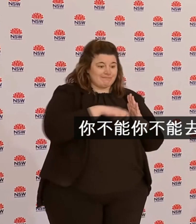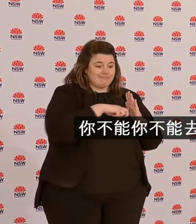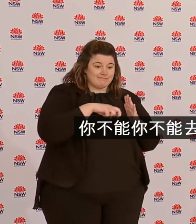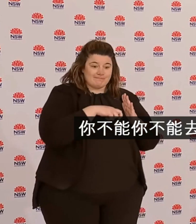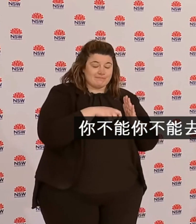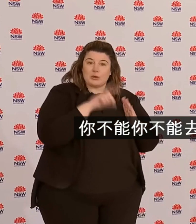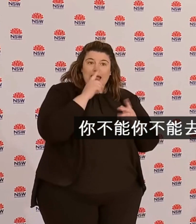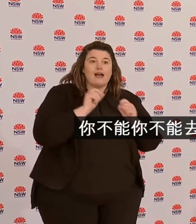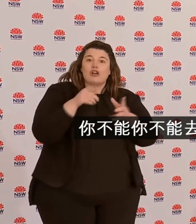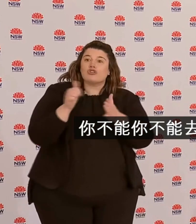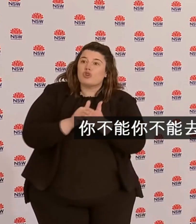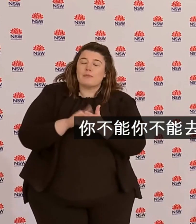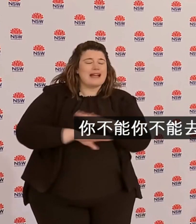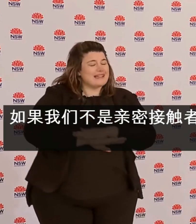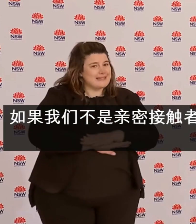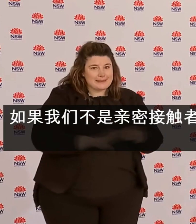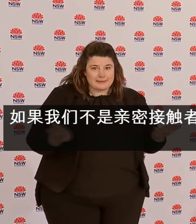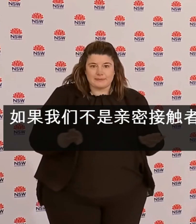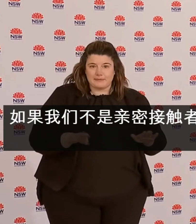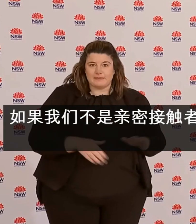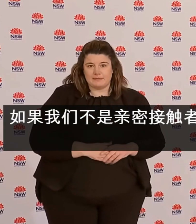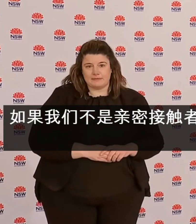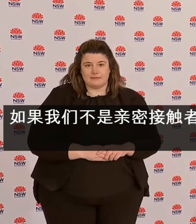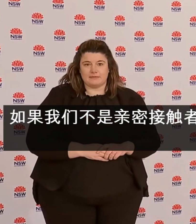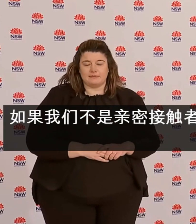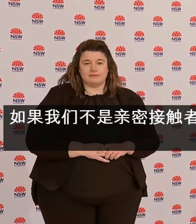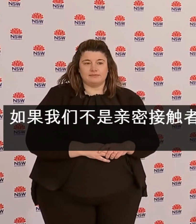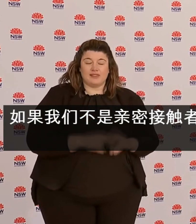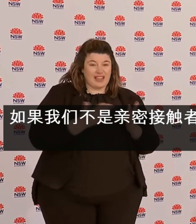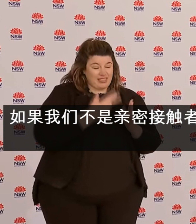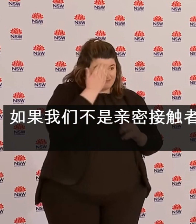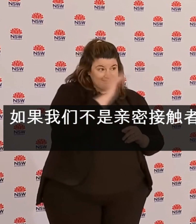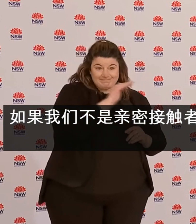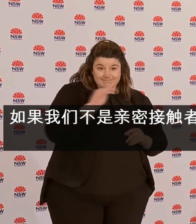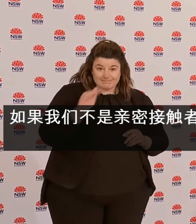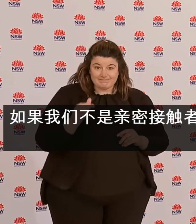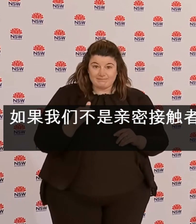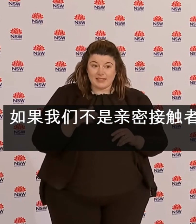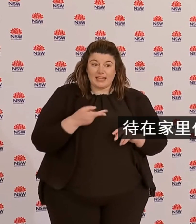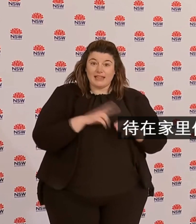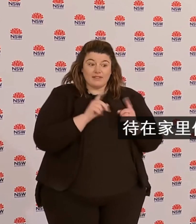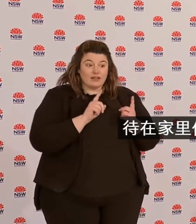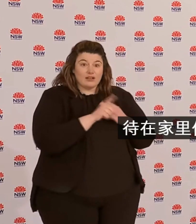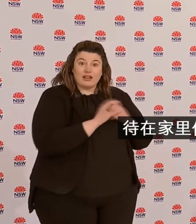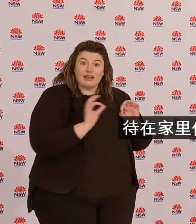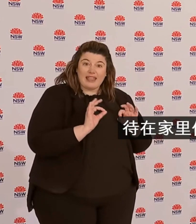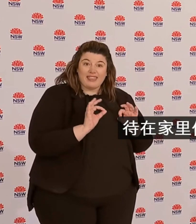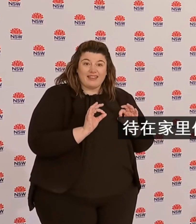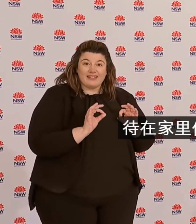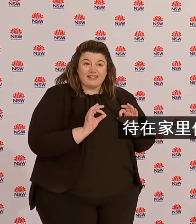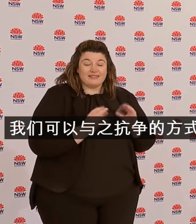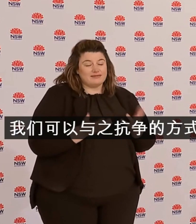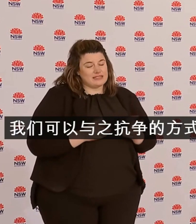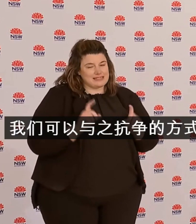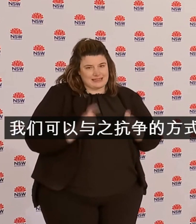You can't go. It is just such a dangerous thing to do. And the other reminder for all of us, if we're not close contacts, is stay at home. You